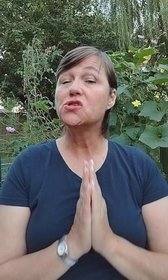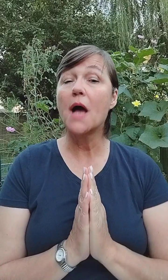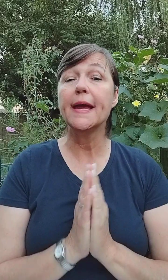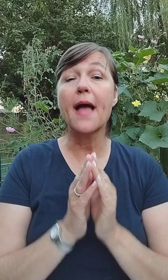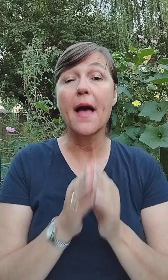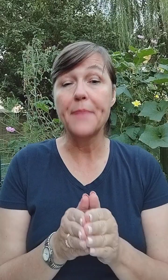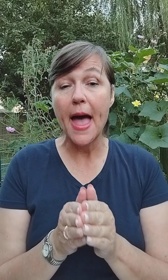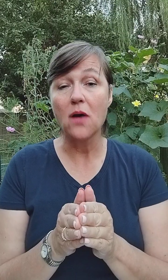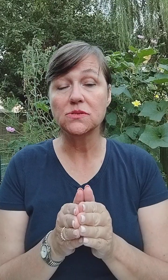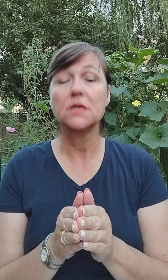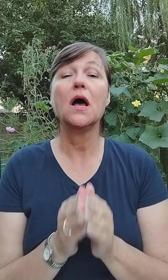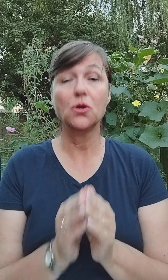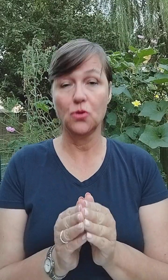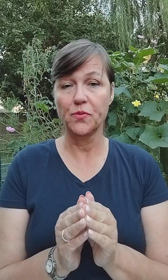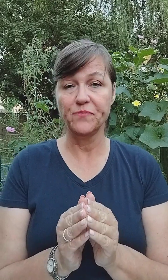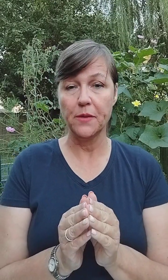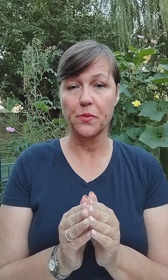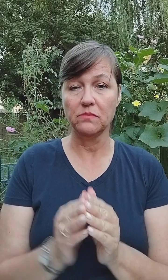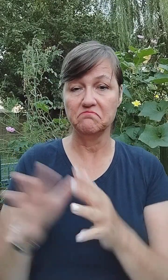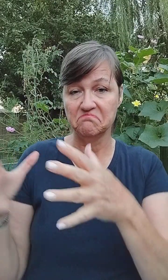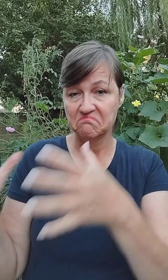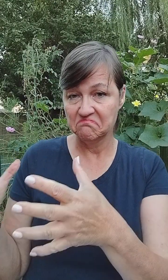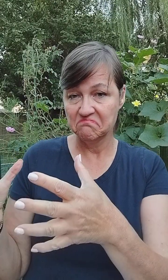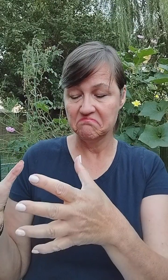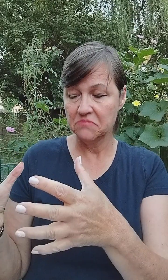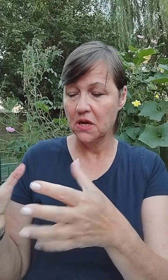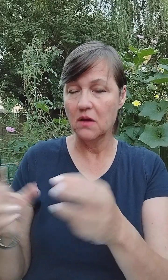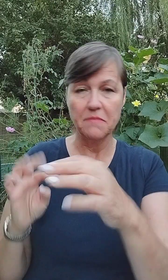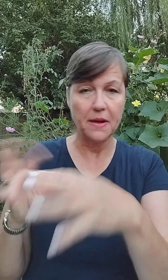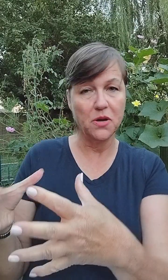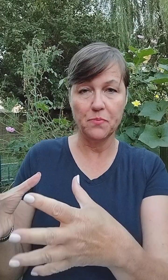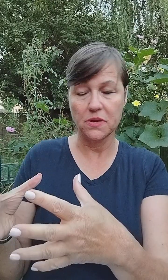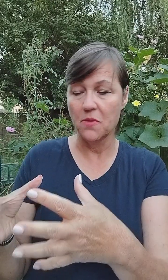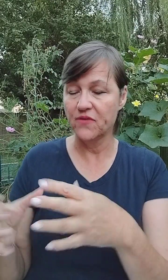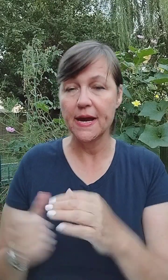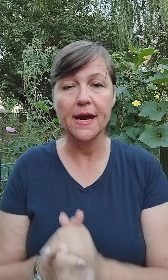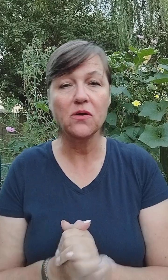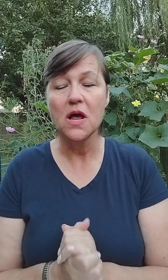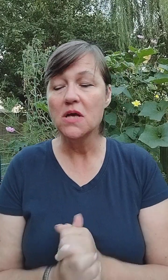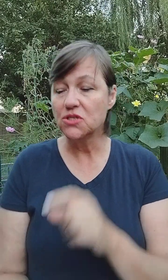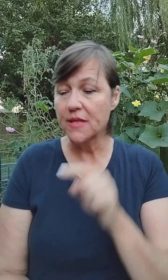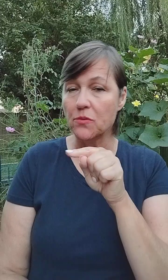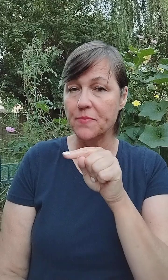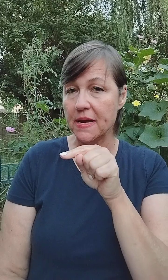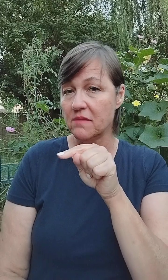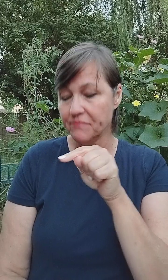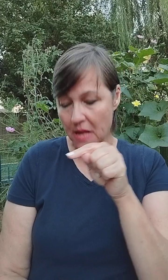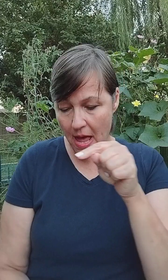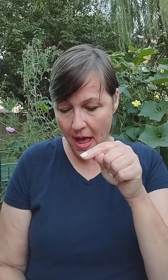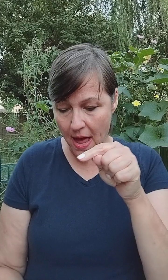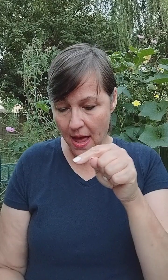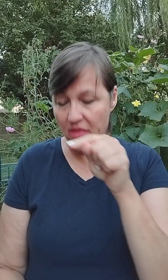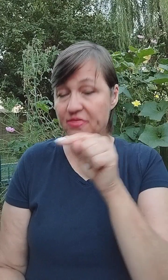talking about a group of people, maybe you put them over here, so that would be